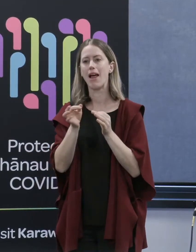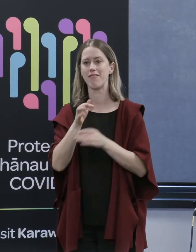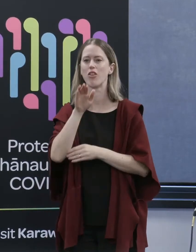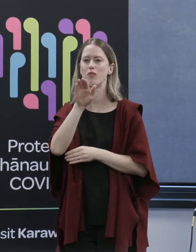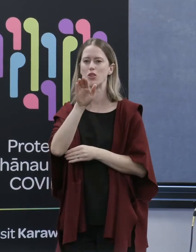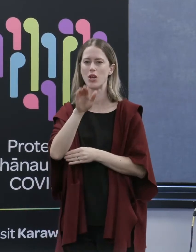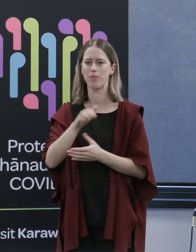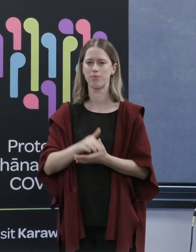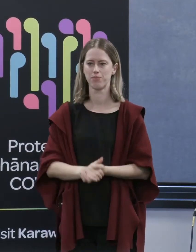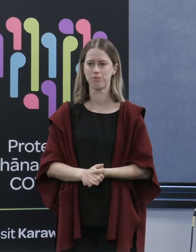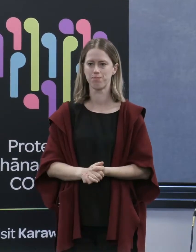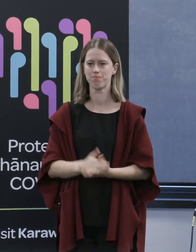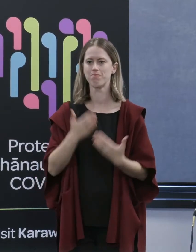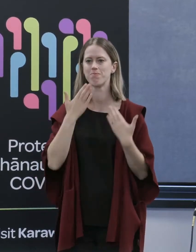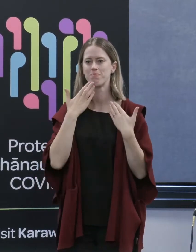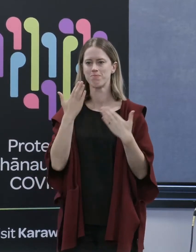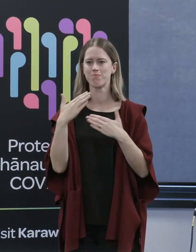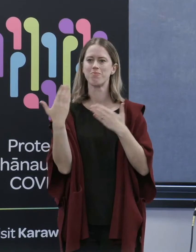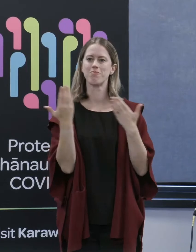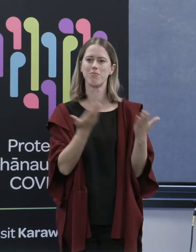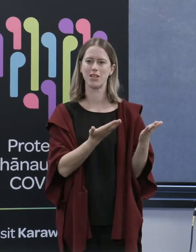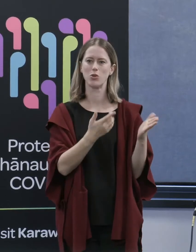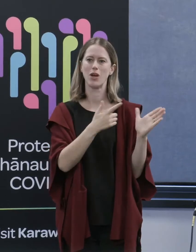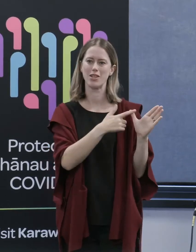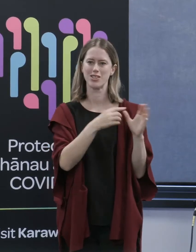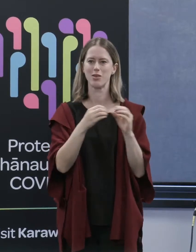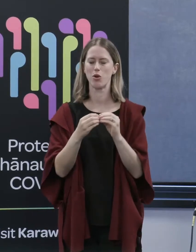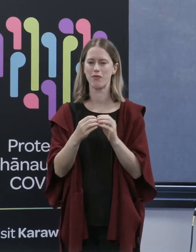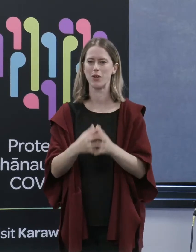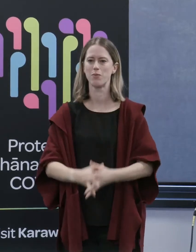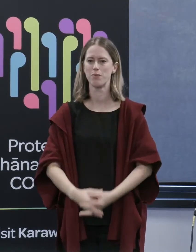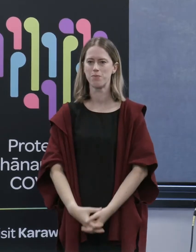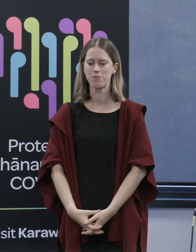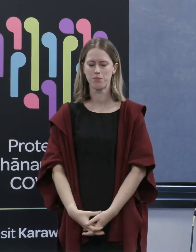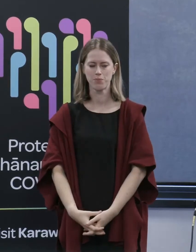the future. Thank you, and I'll hand you back to Dr. Bloomfield now.